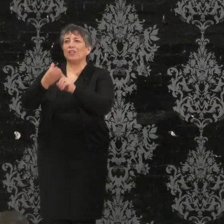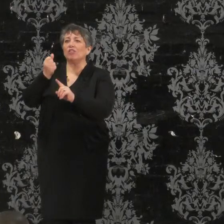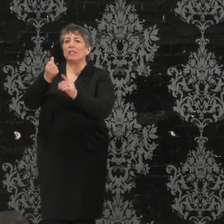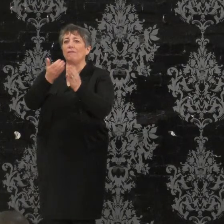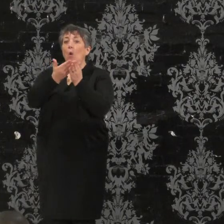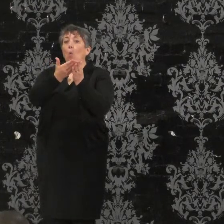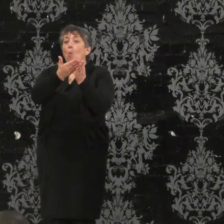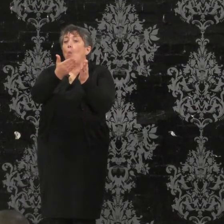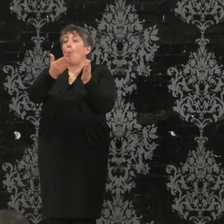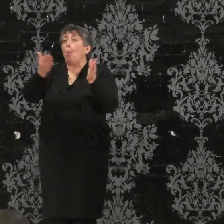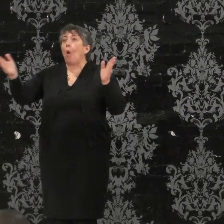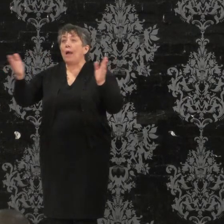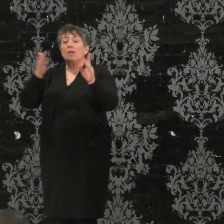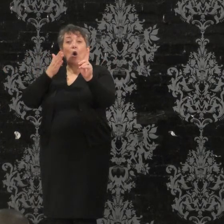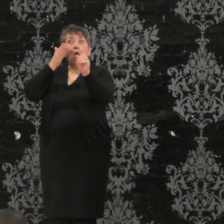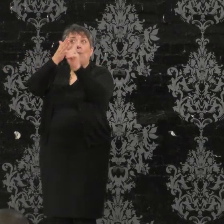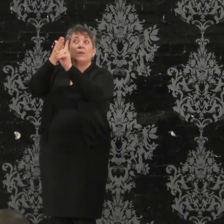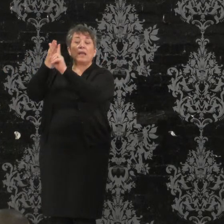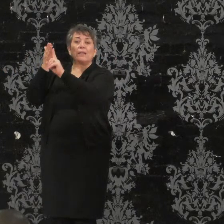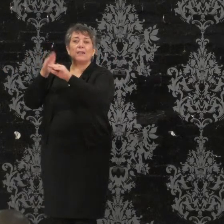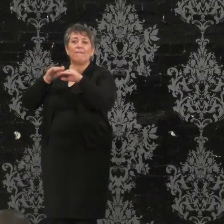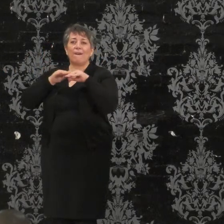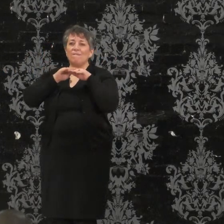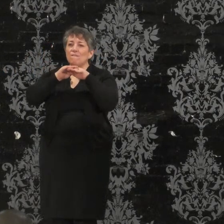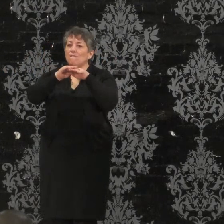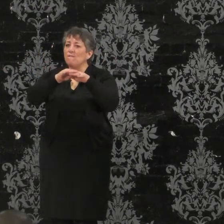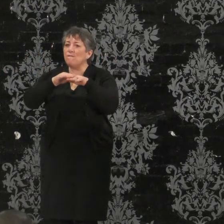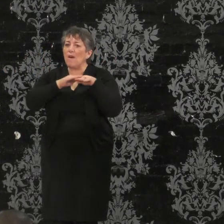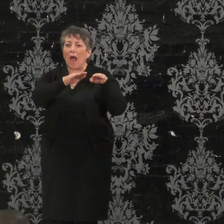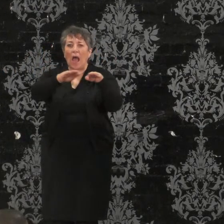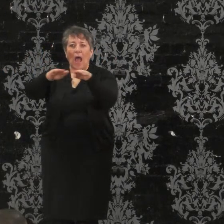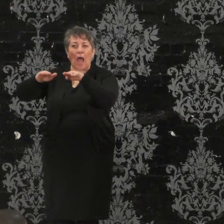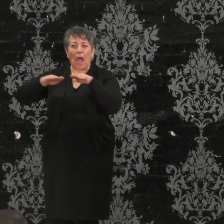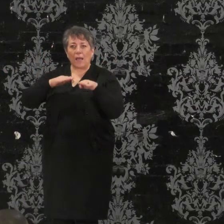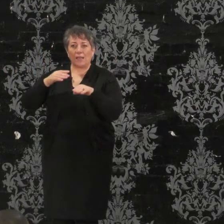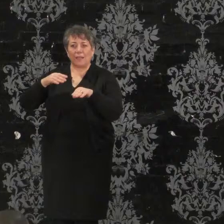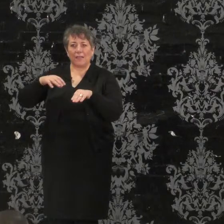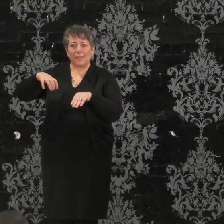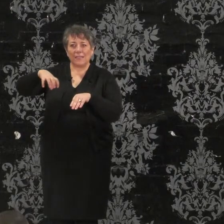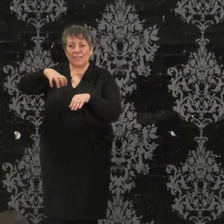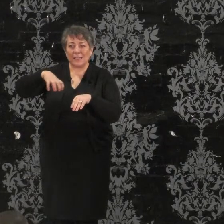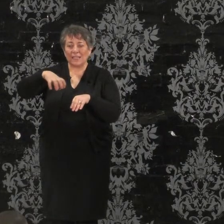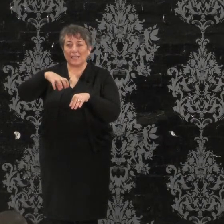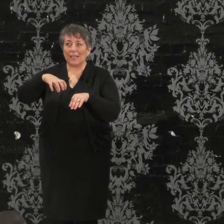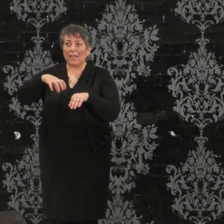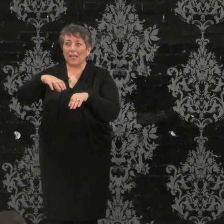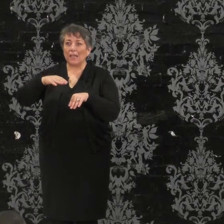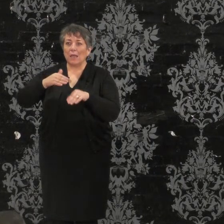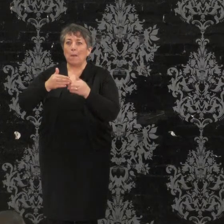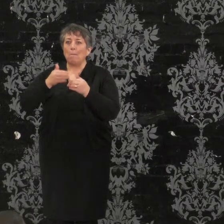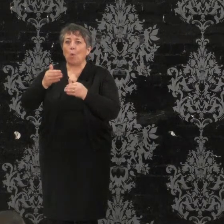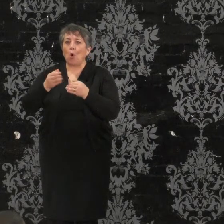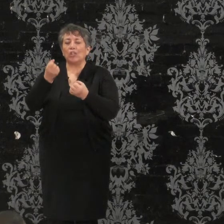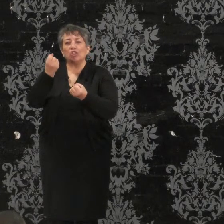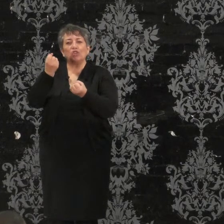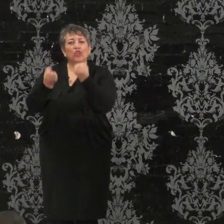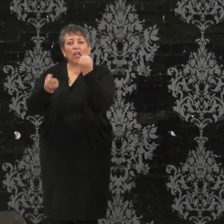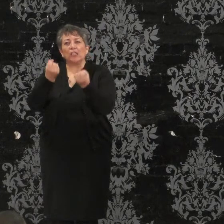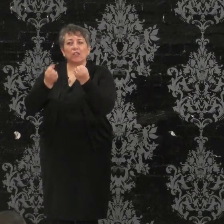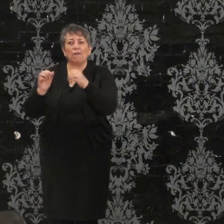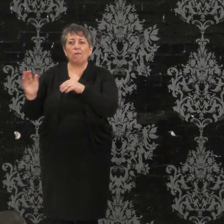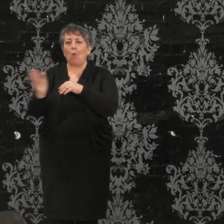city that is fairer, more equal, and more just for all Londoners. Let me